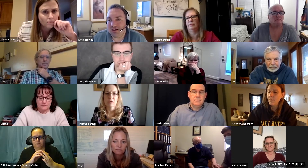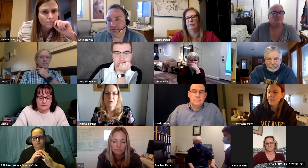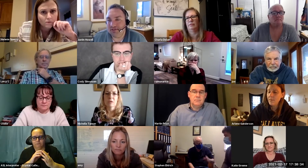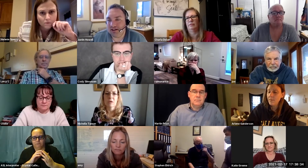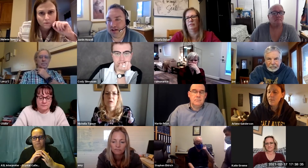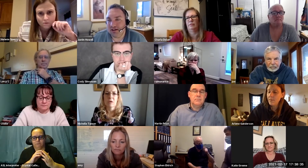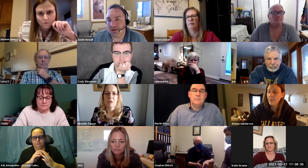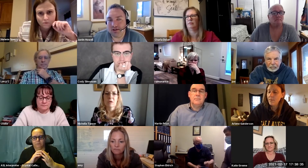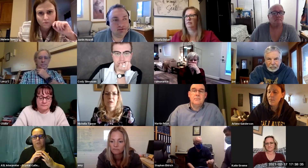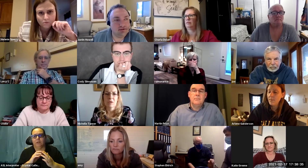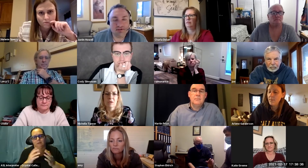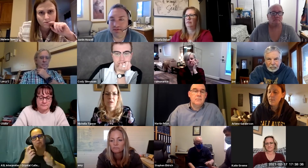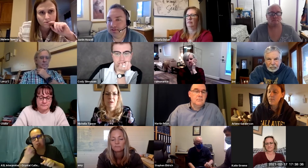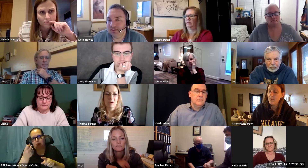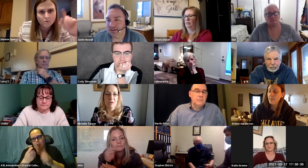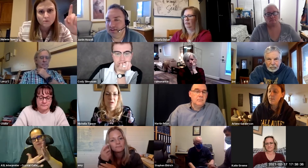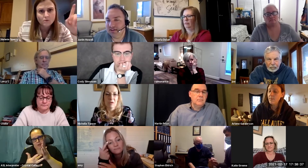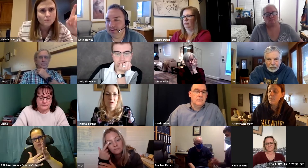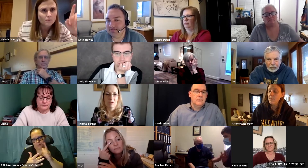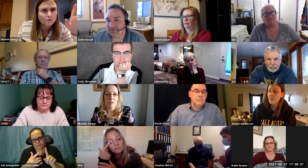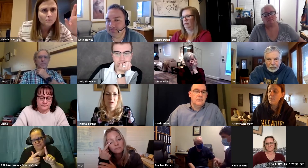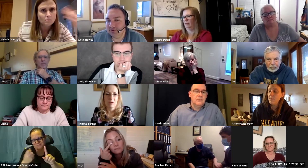Hang on, technology.